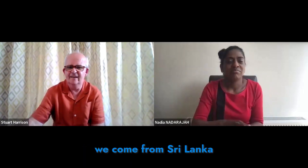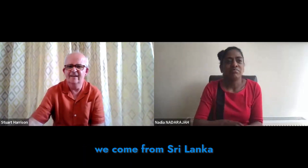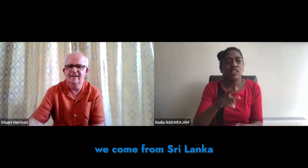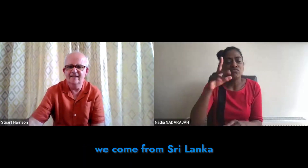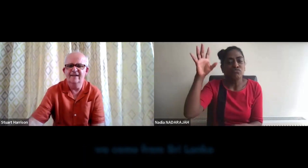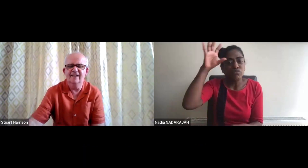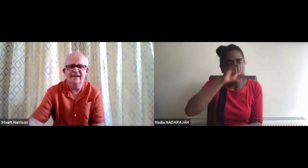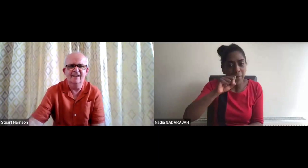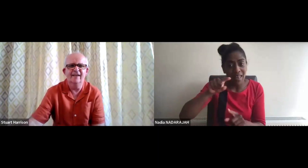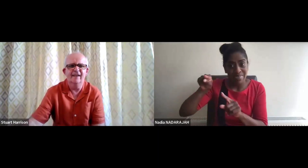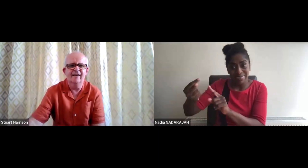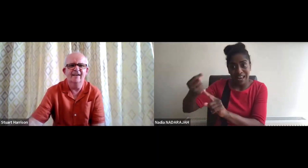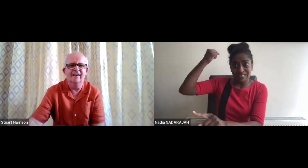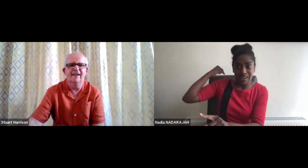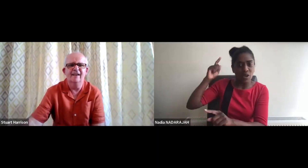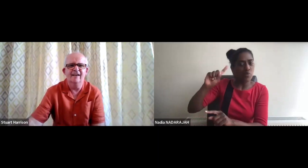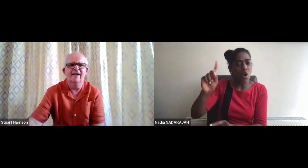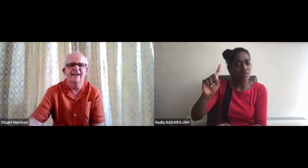Sri Lanka.